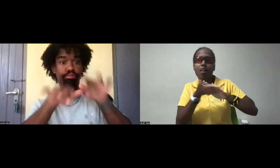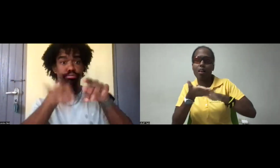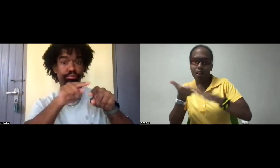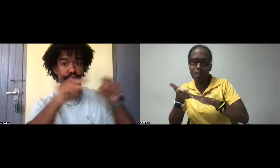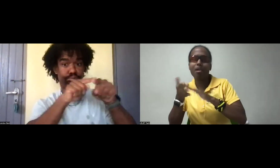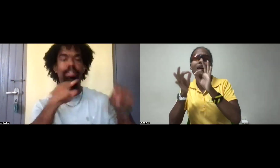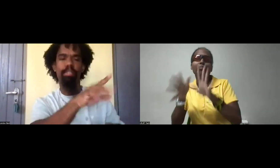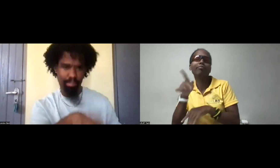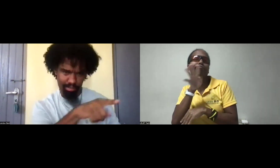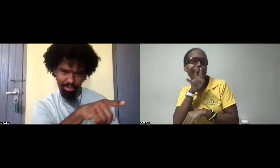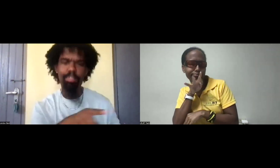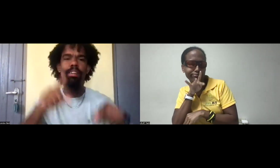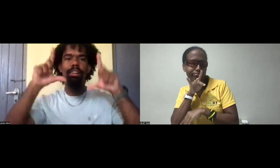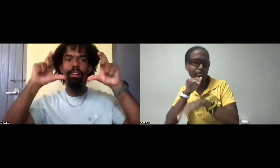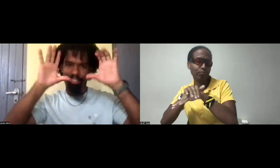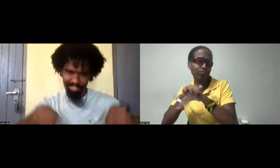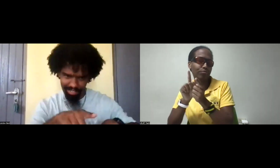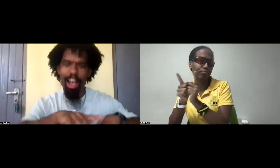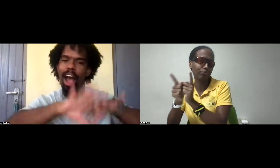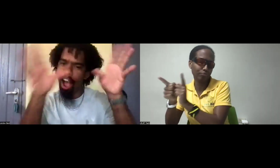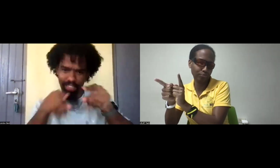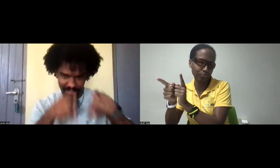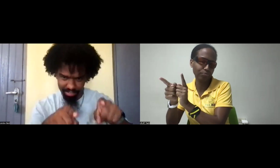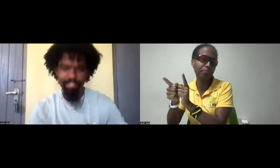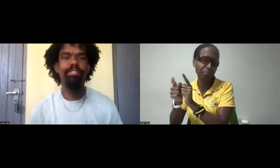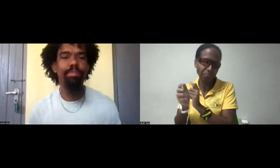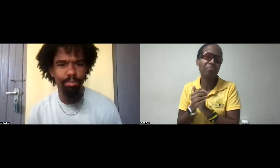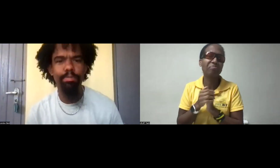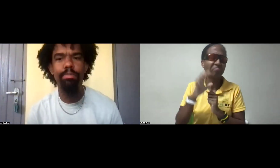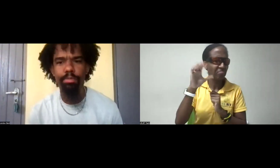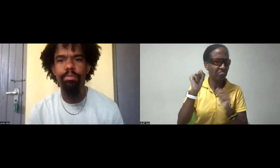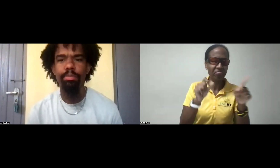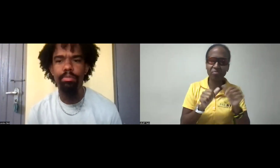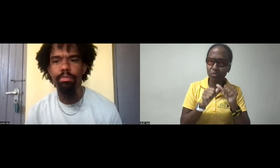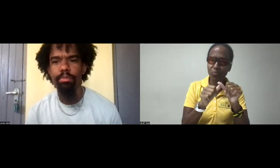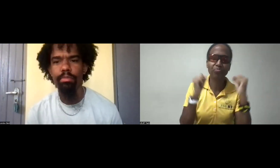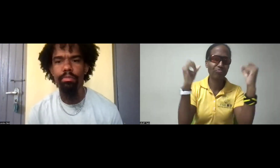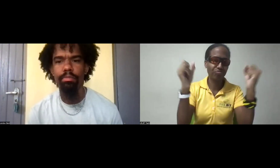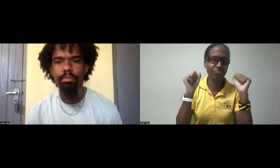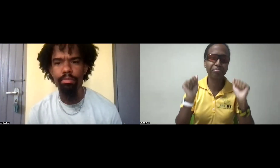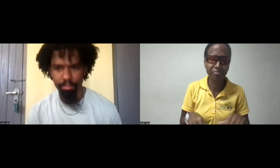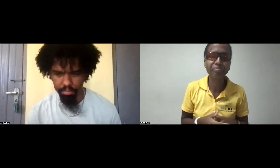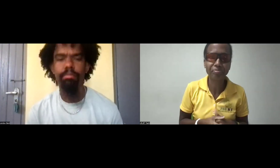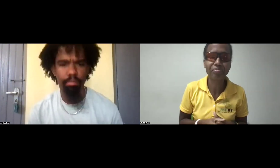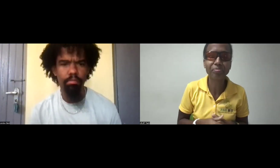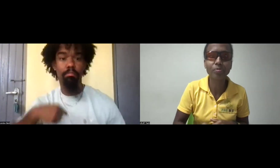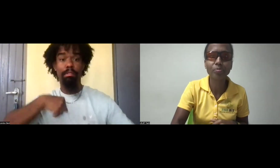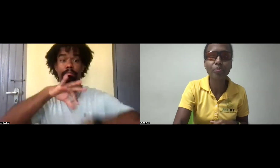to speak and interpret while the video is being played and translate. Okay? So country sign